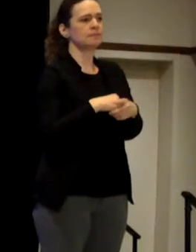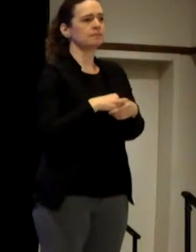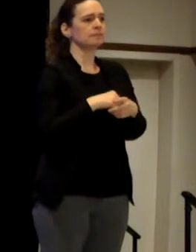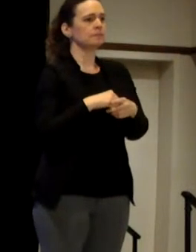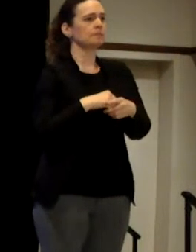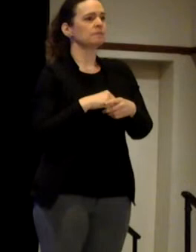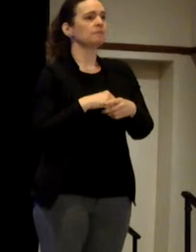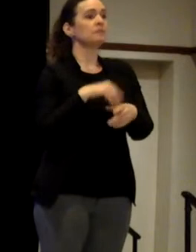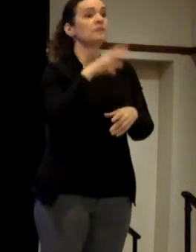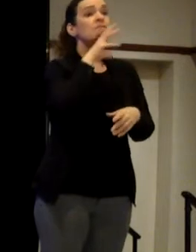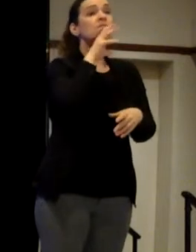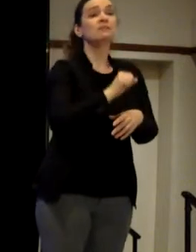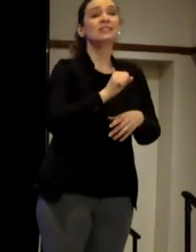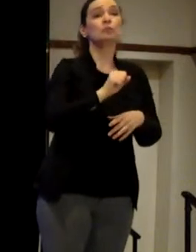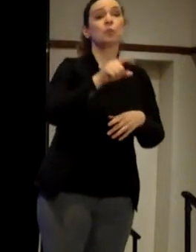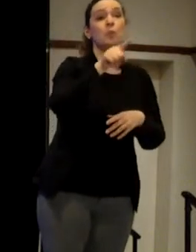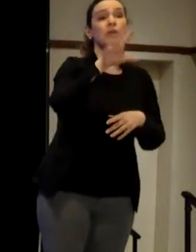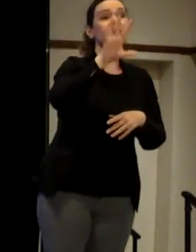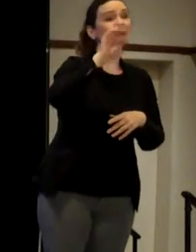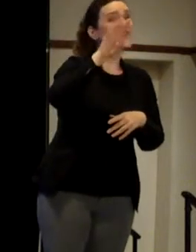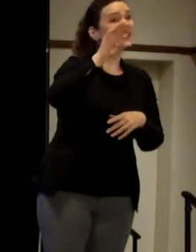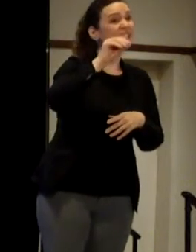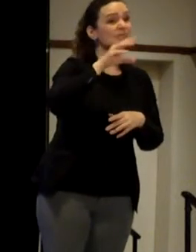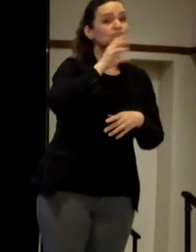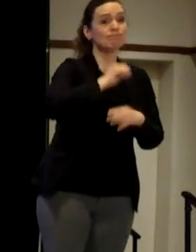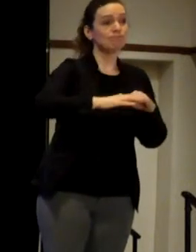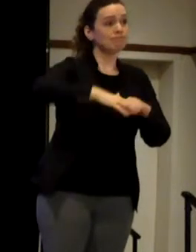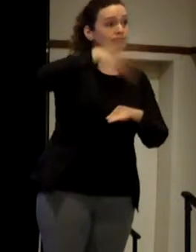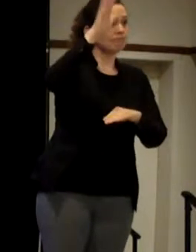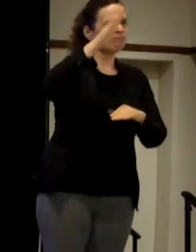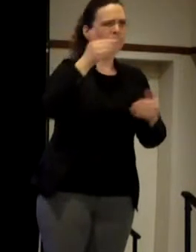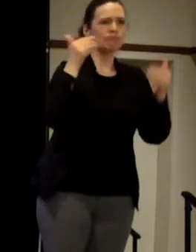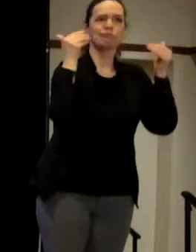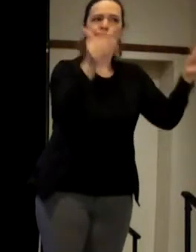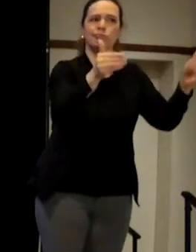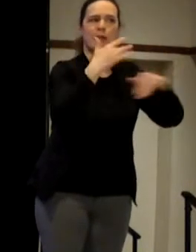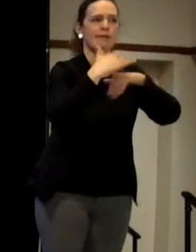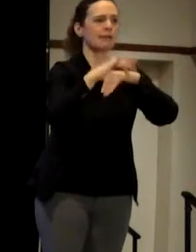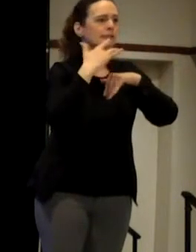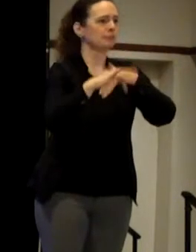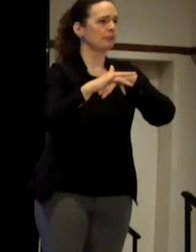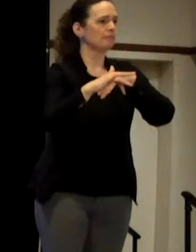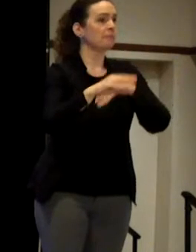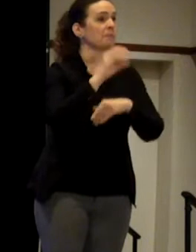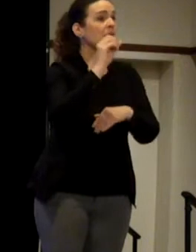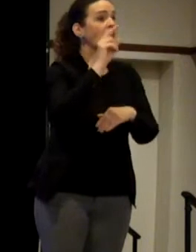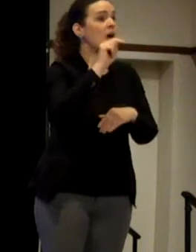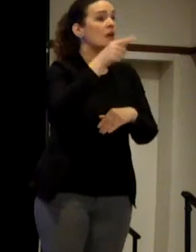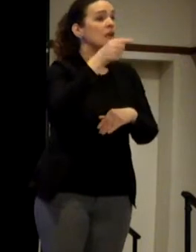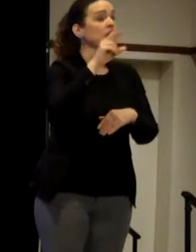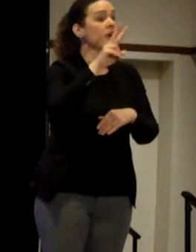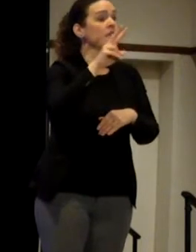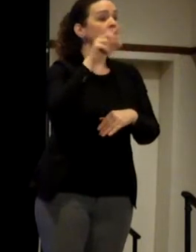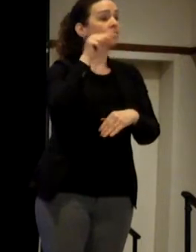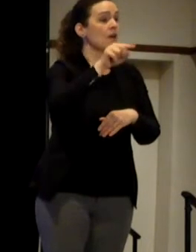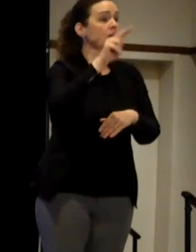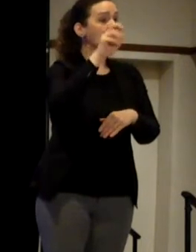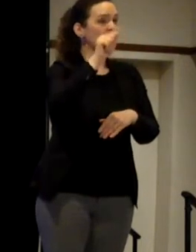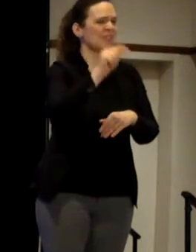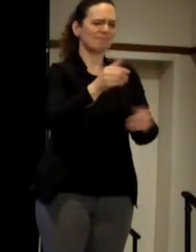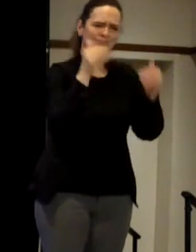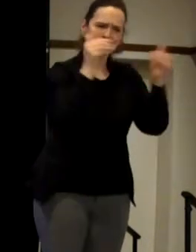age and you're not yet eligible, you can go on to ongov.net, put your information in. Why we want